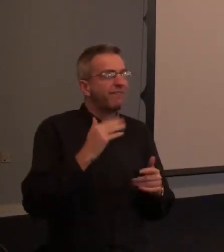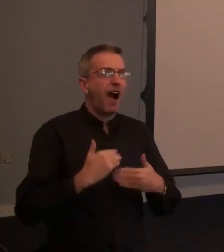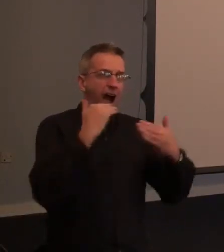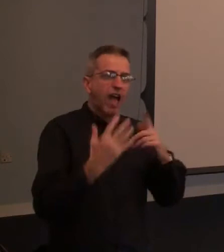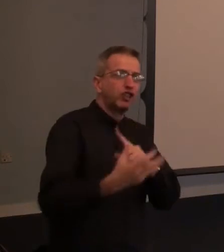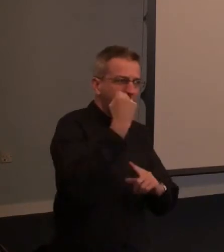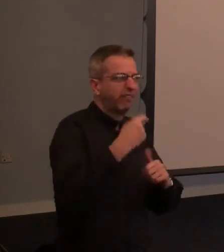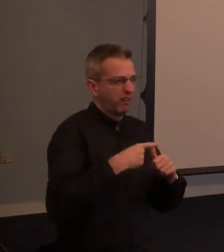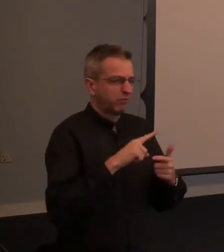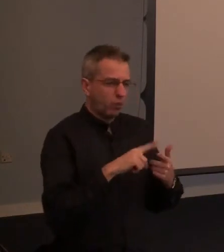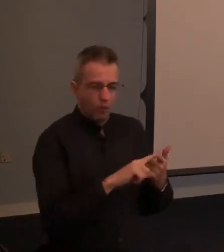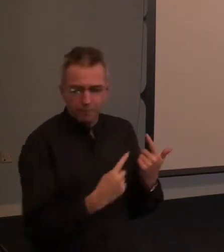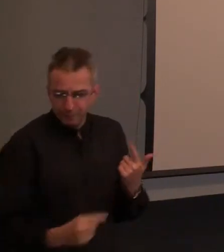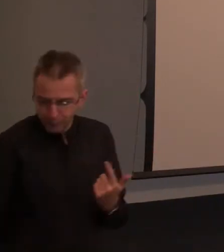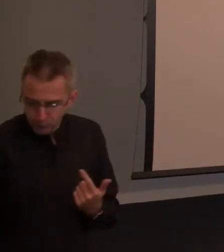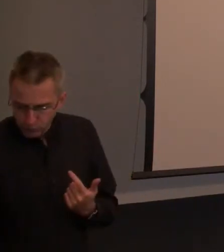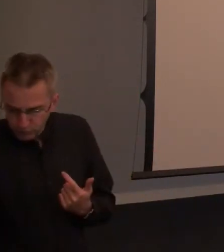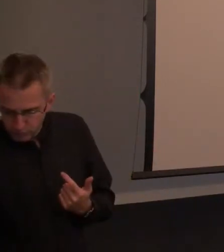well-known. She's known as a deaf high achiever.